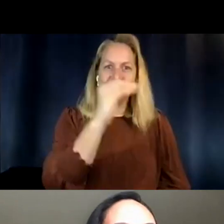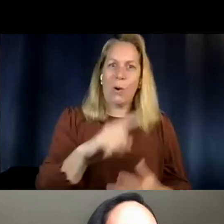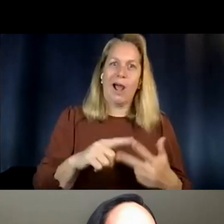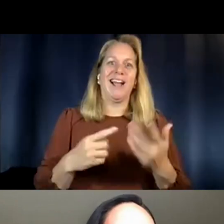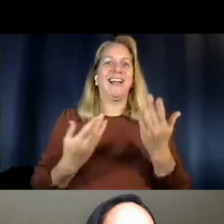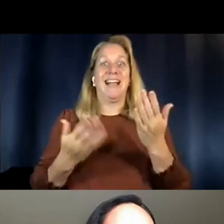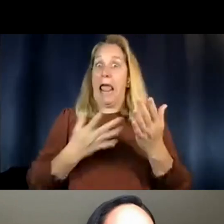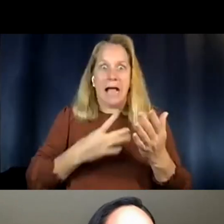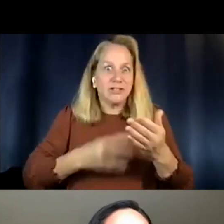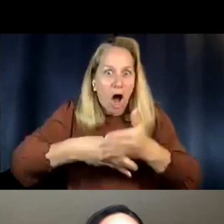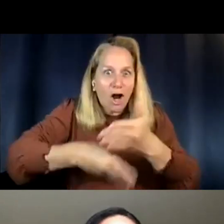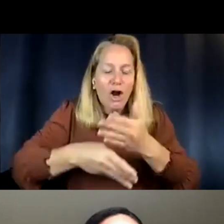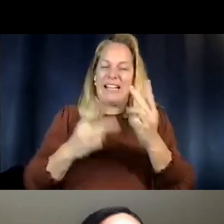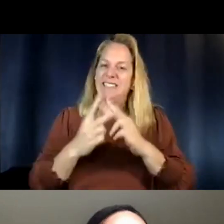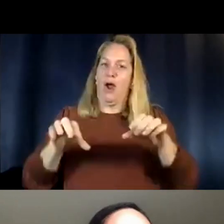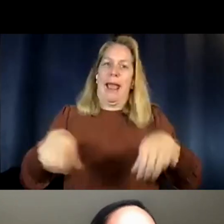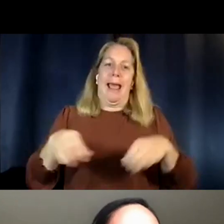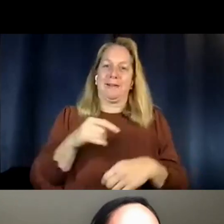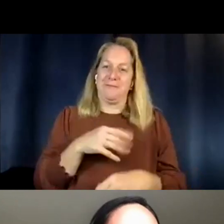very active.